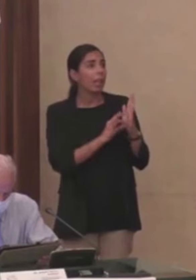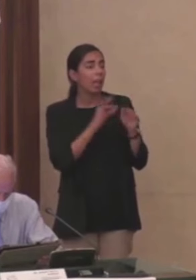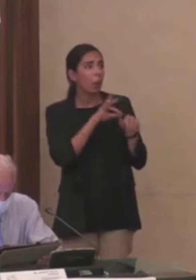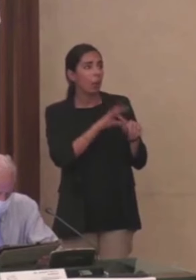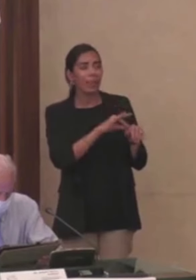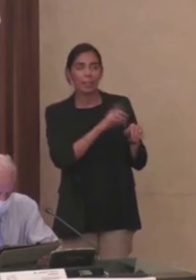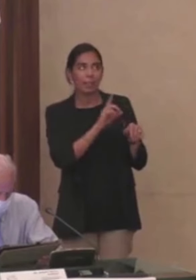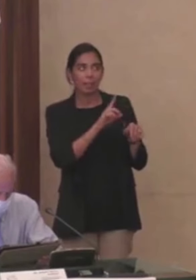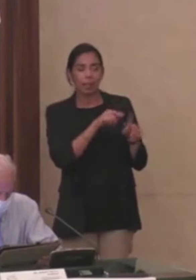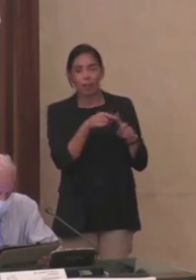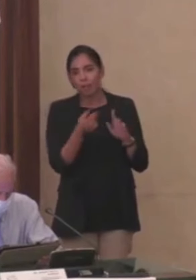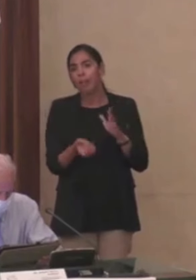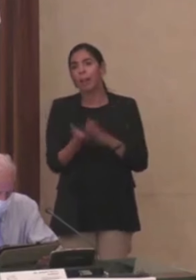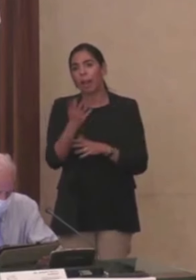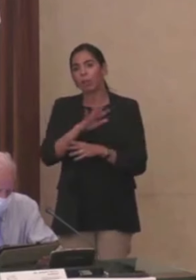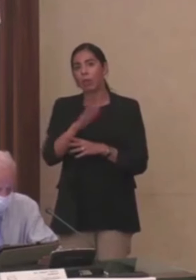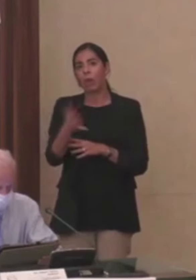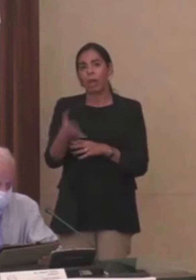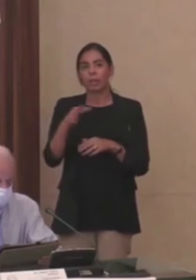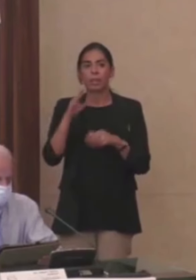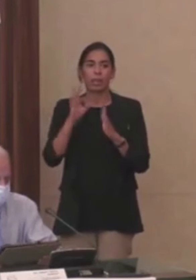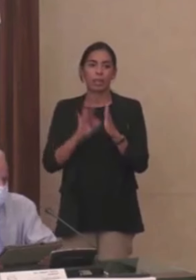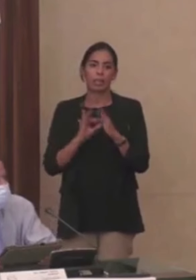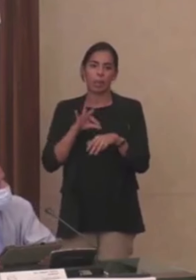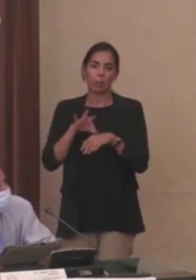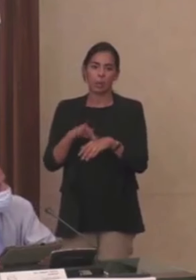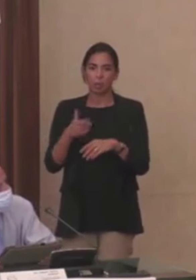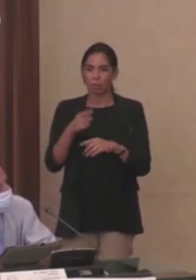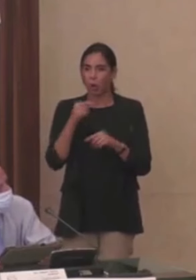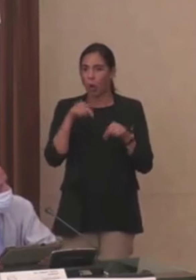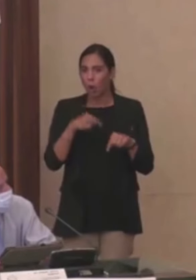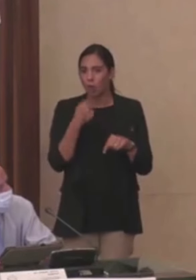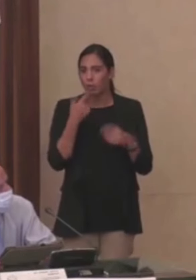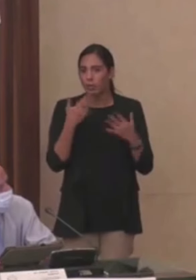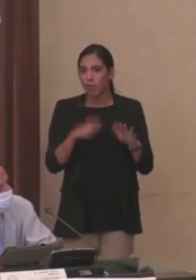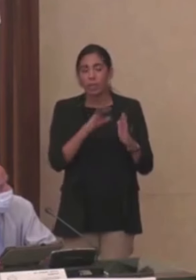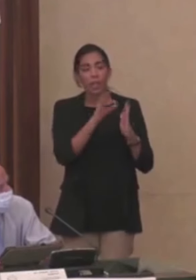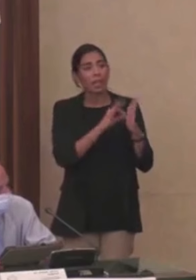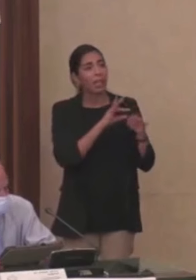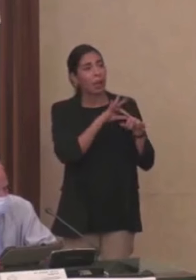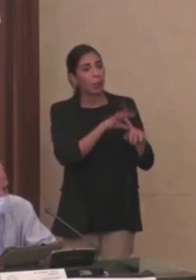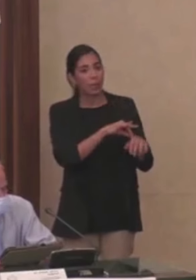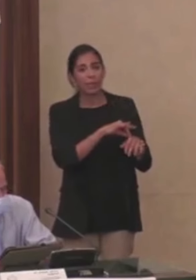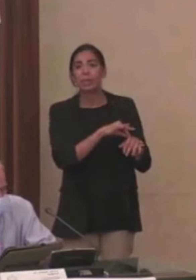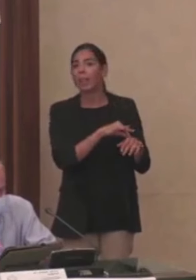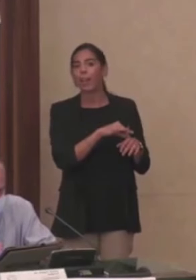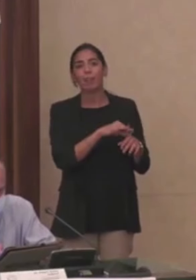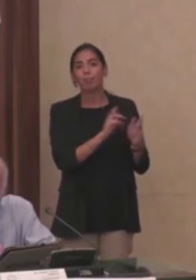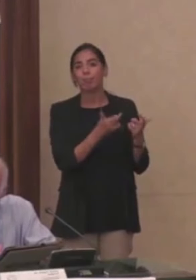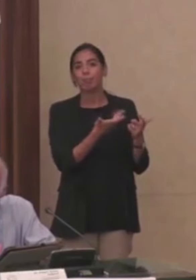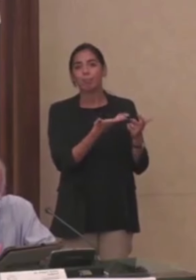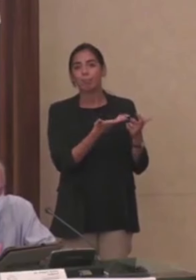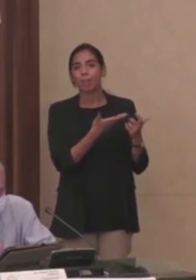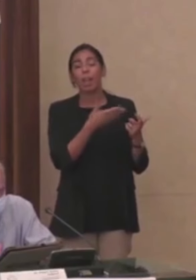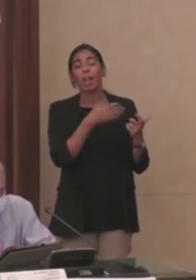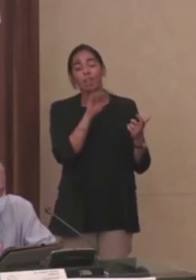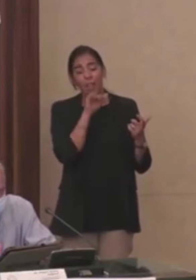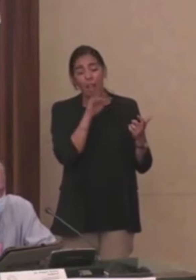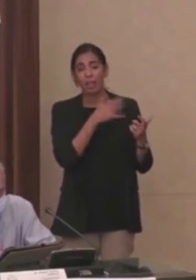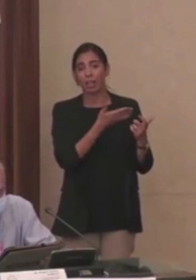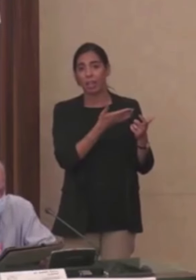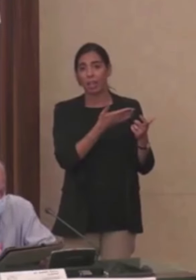much as go against, but rather we redefined the guidelines, which are too often static,